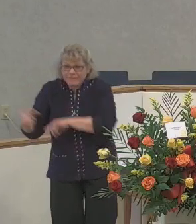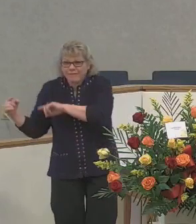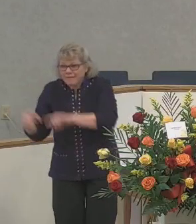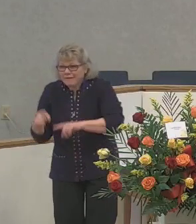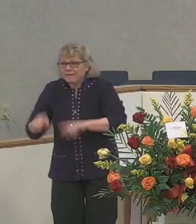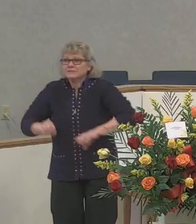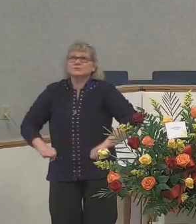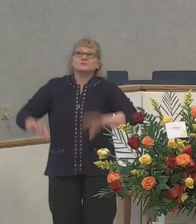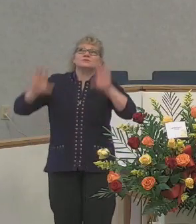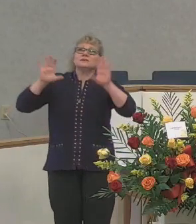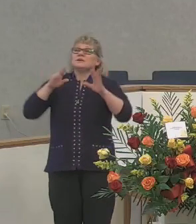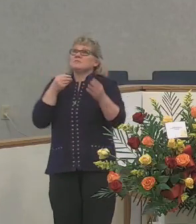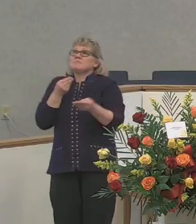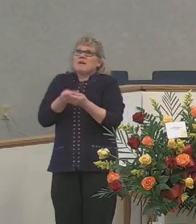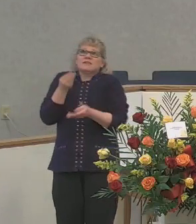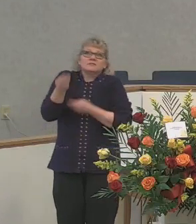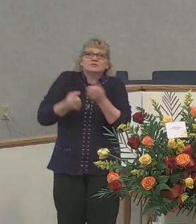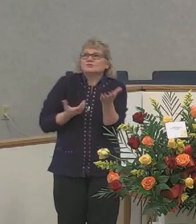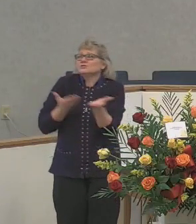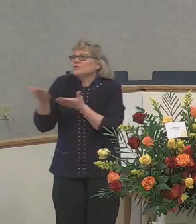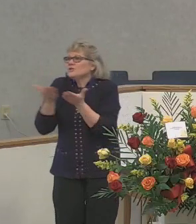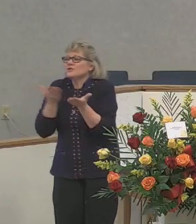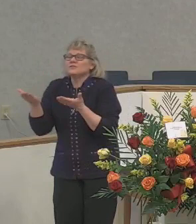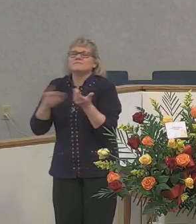give their money, serve,